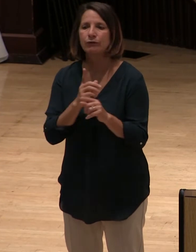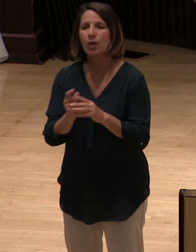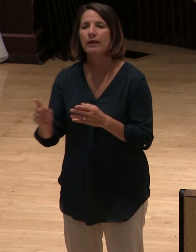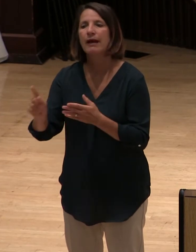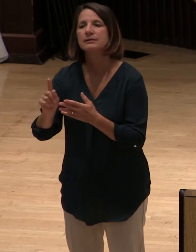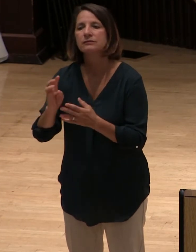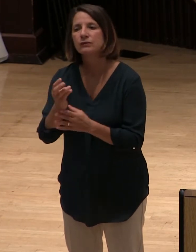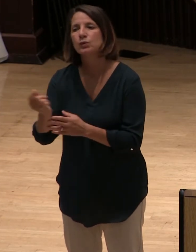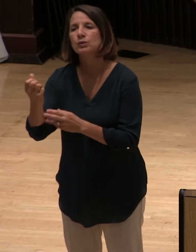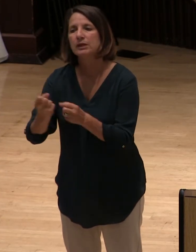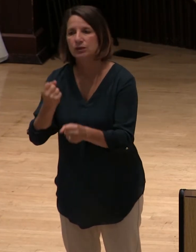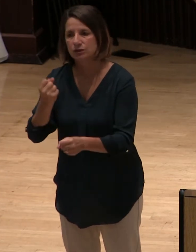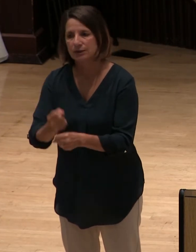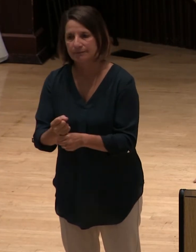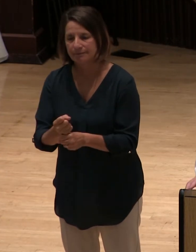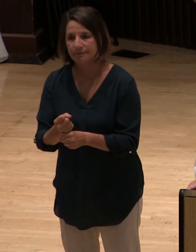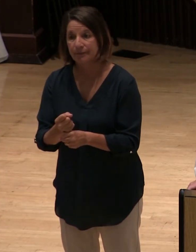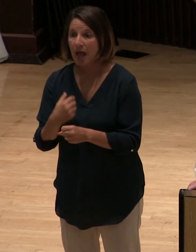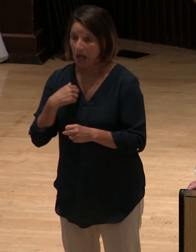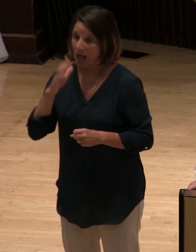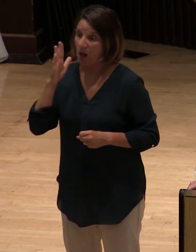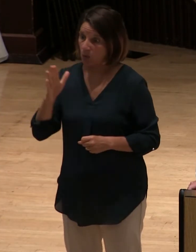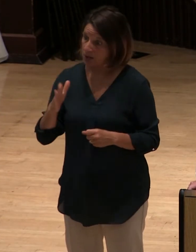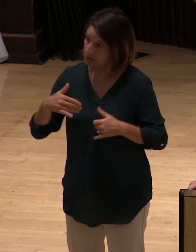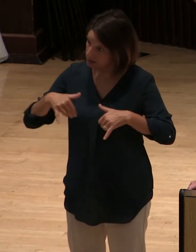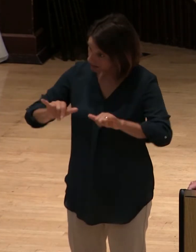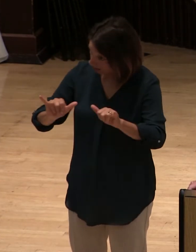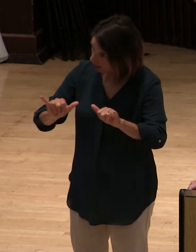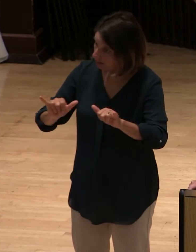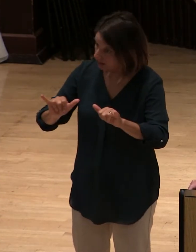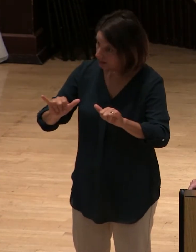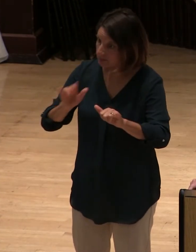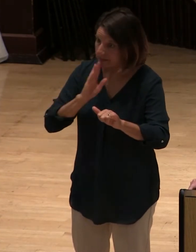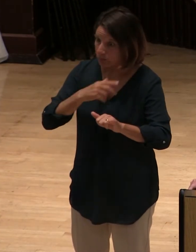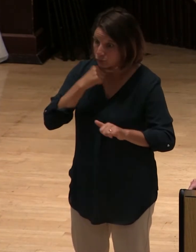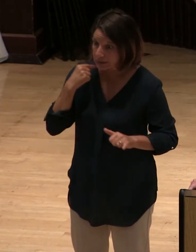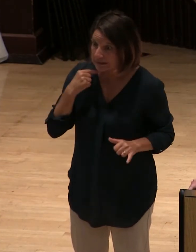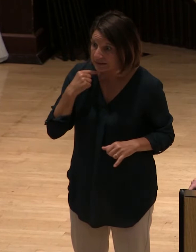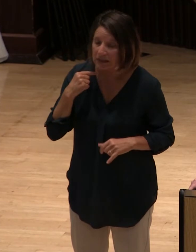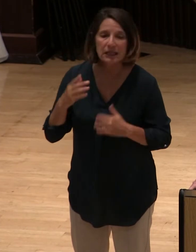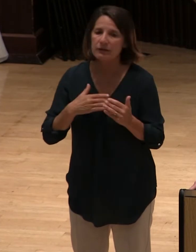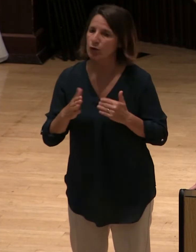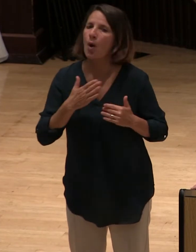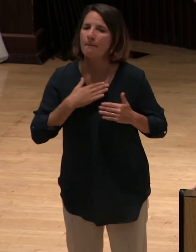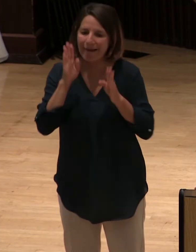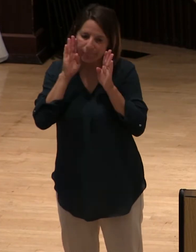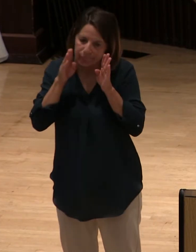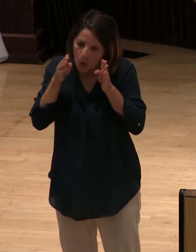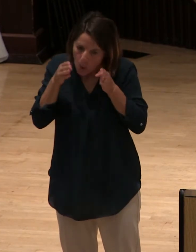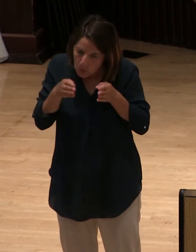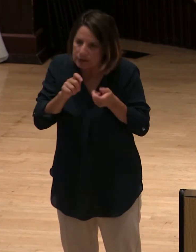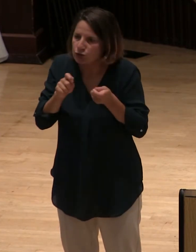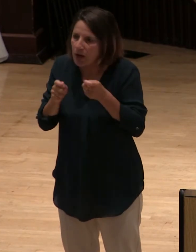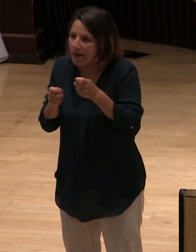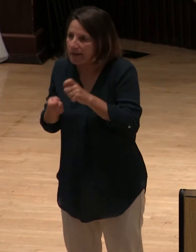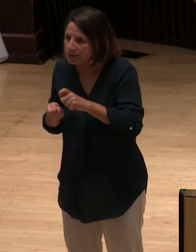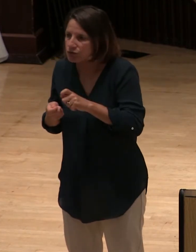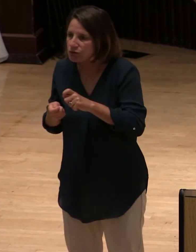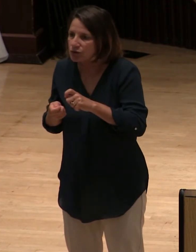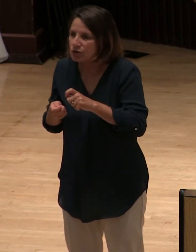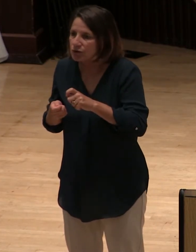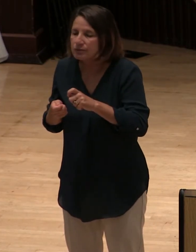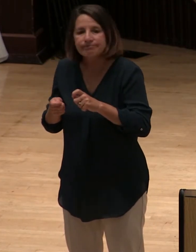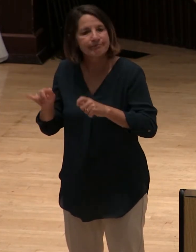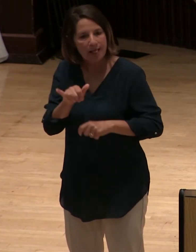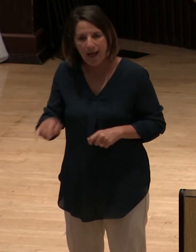years. I will still be a priest, even though my focus is changing. Like